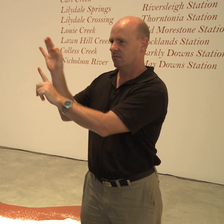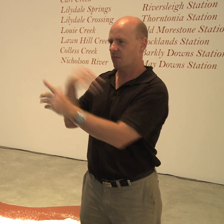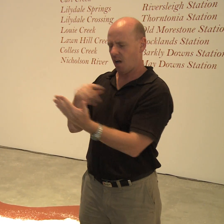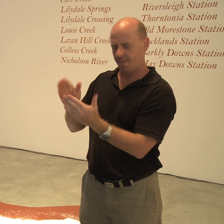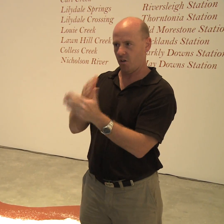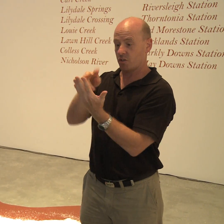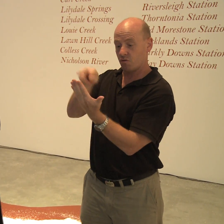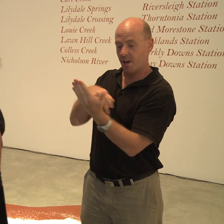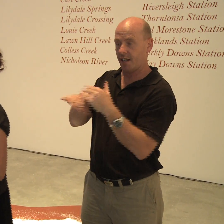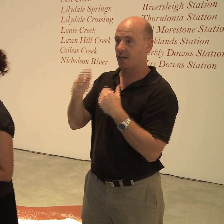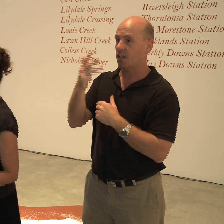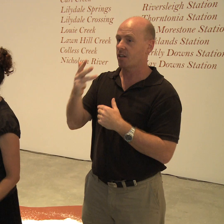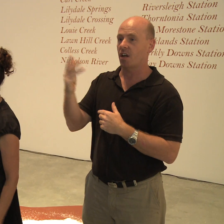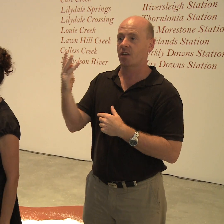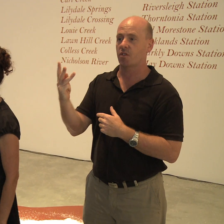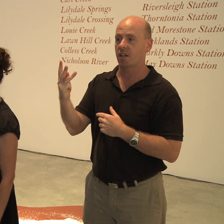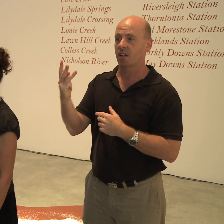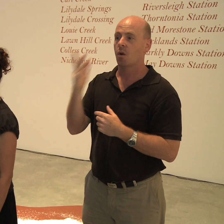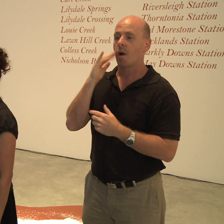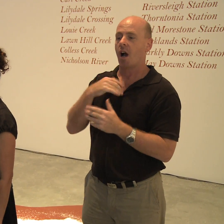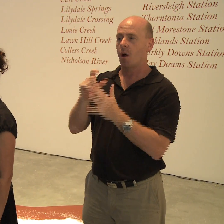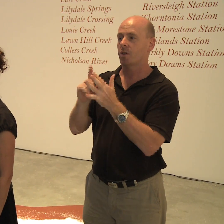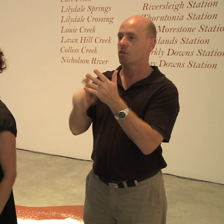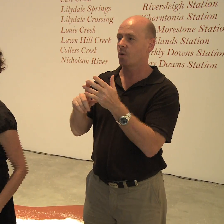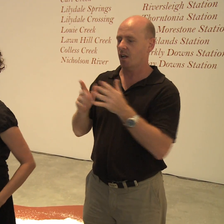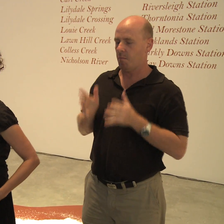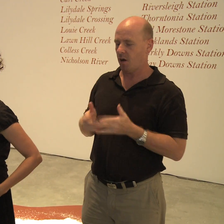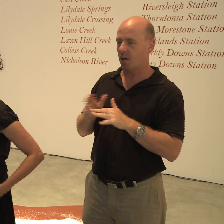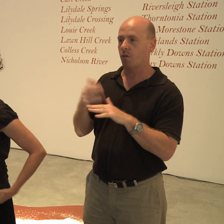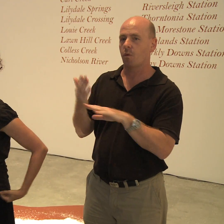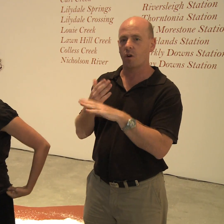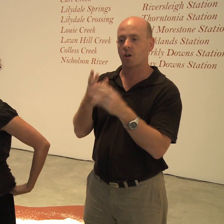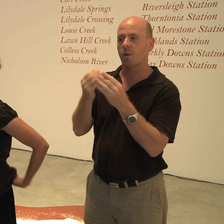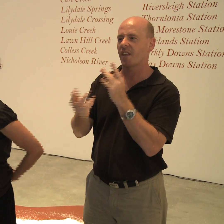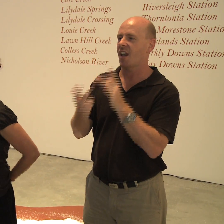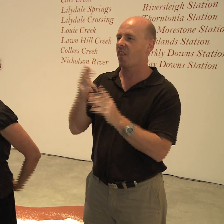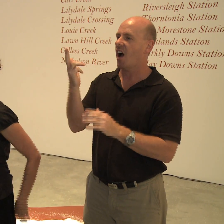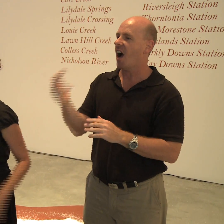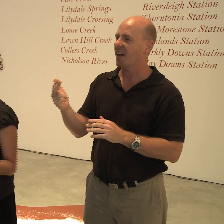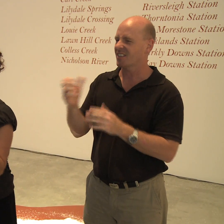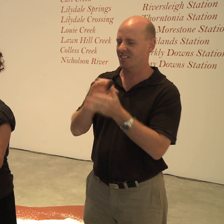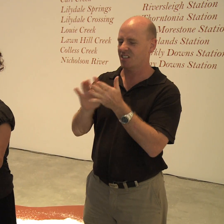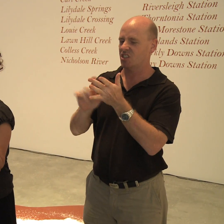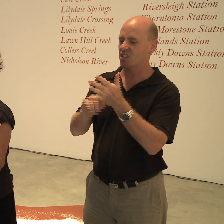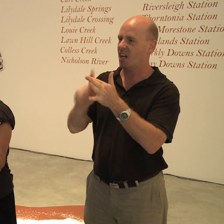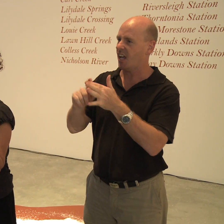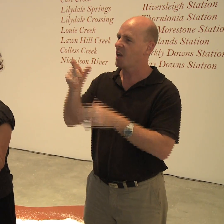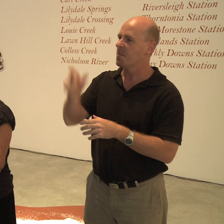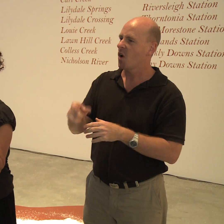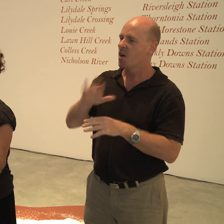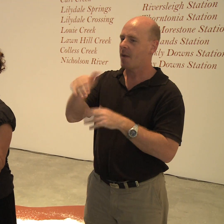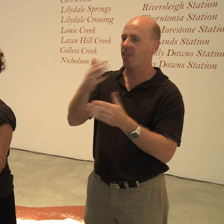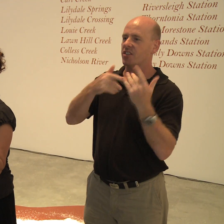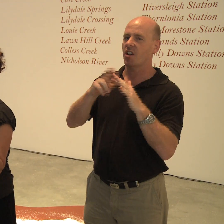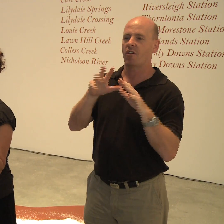in 1993 when I was doing a body of work with another artist, a Chilean artist, about the history of